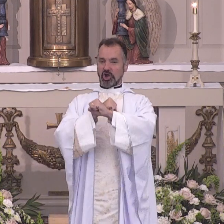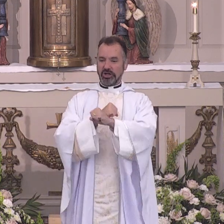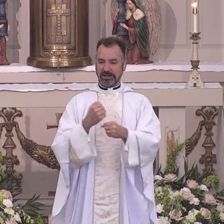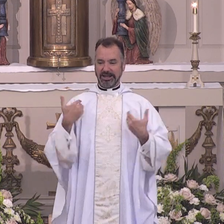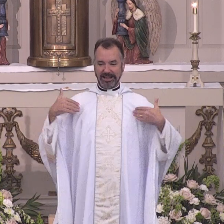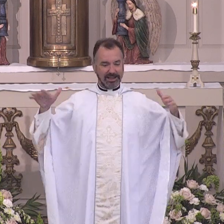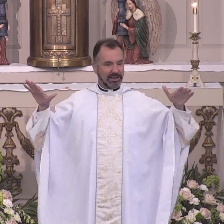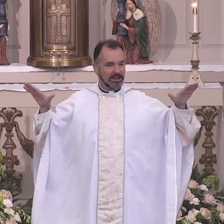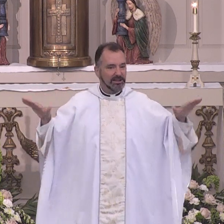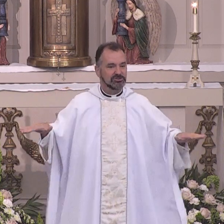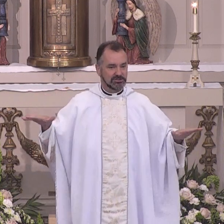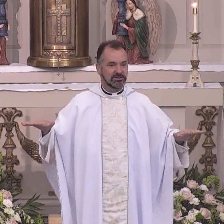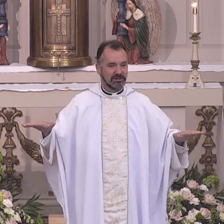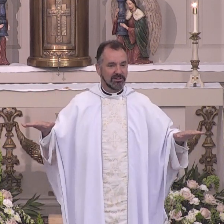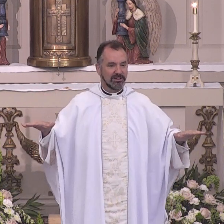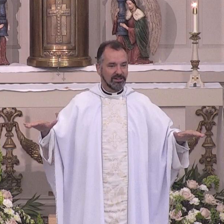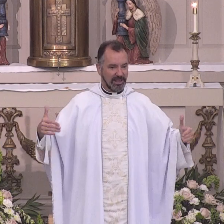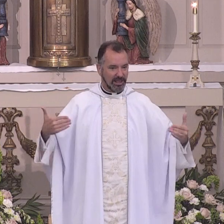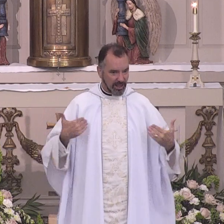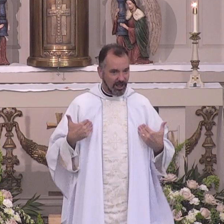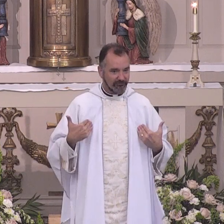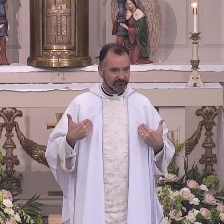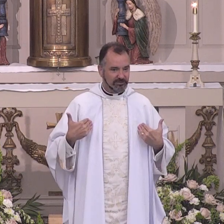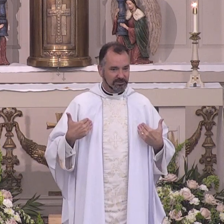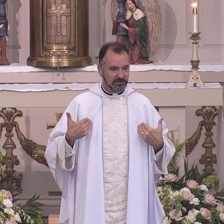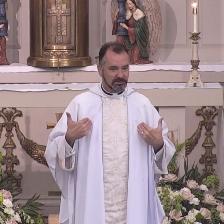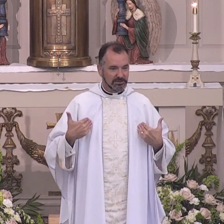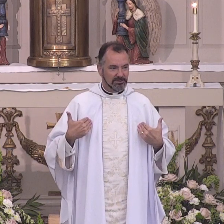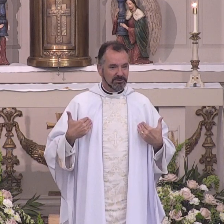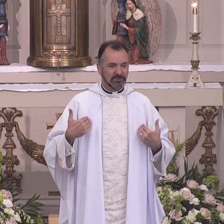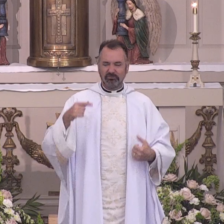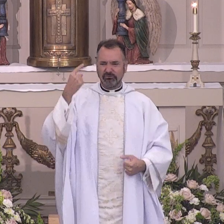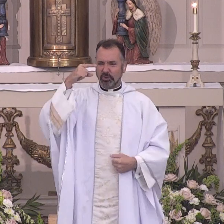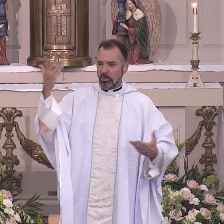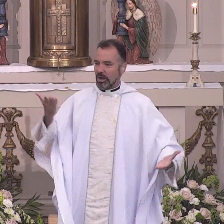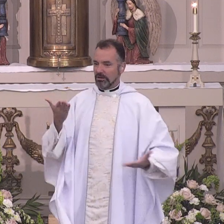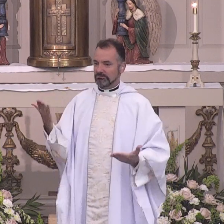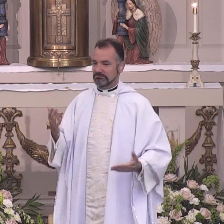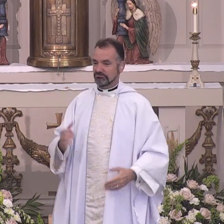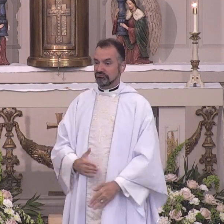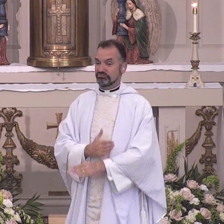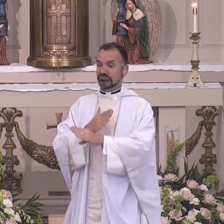It's good for all of us to remember that we do have a guardian angel.